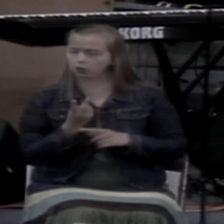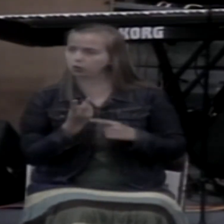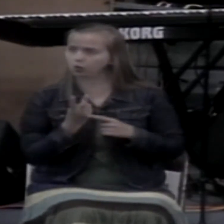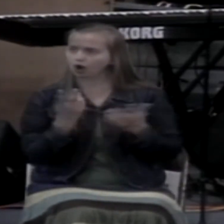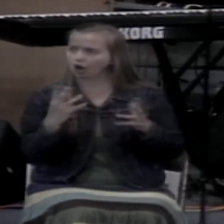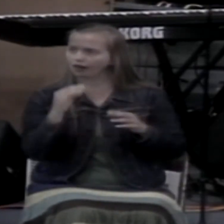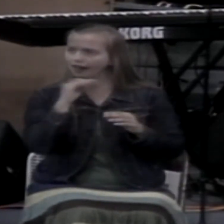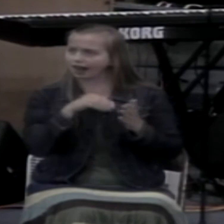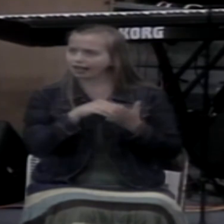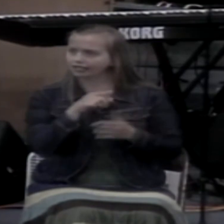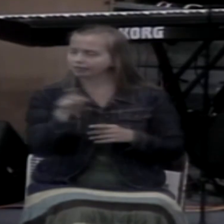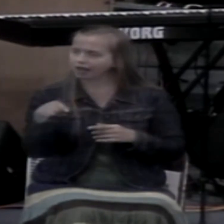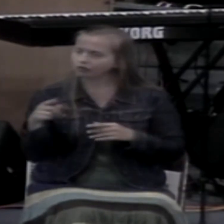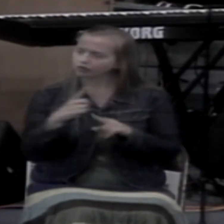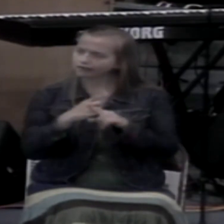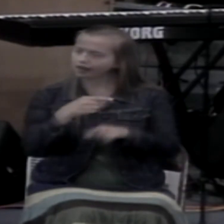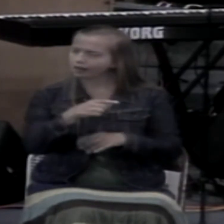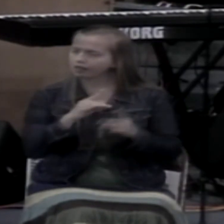were not available.